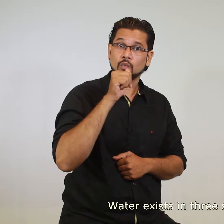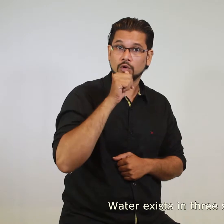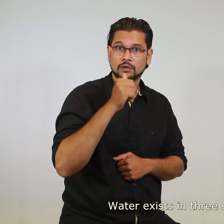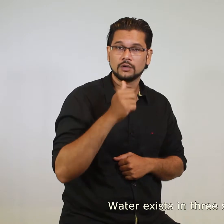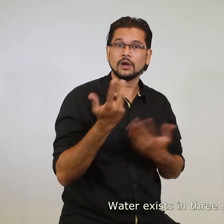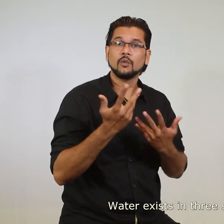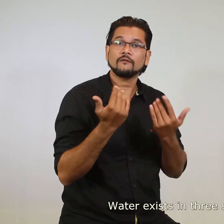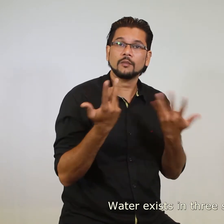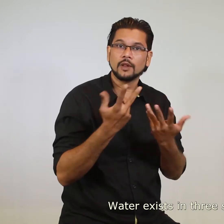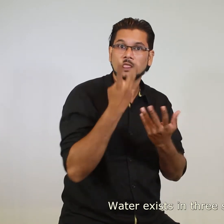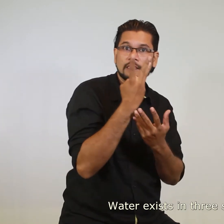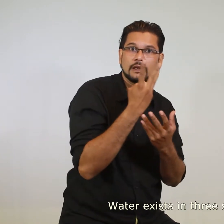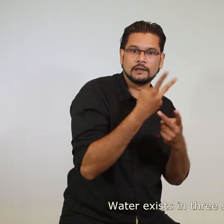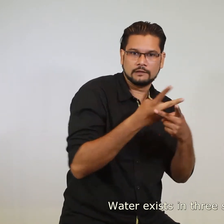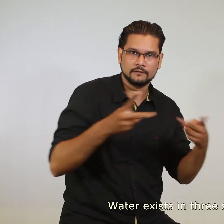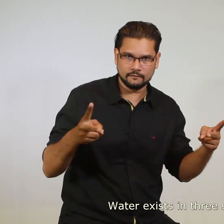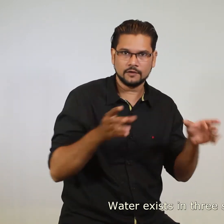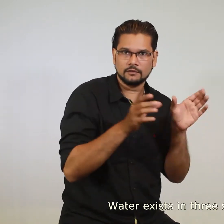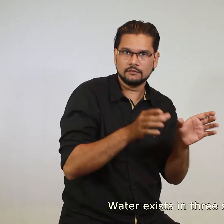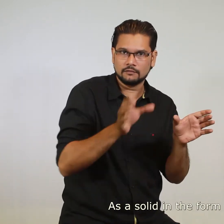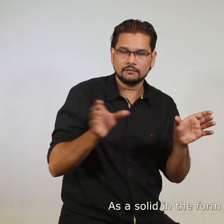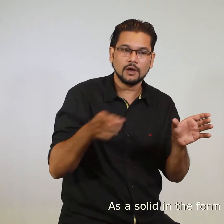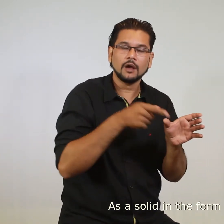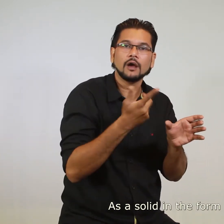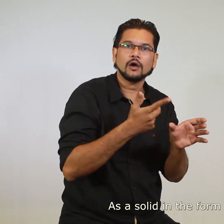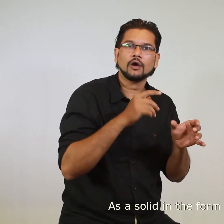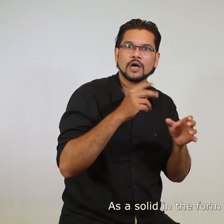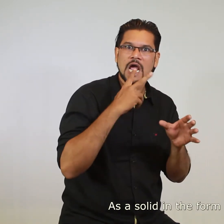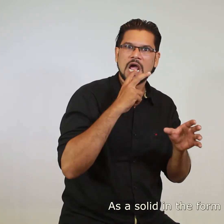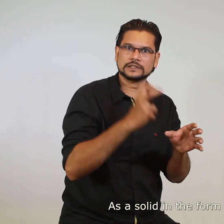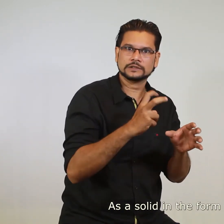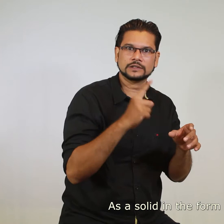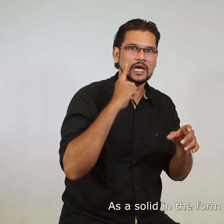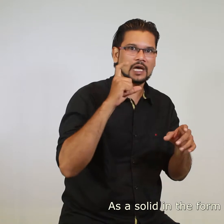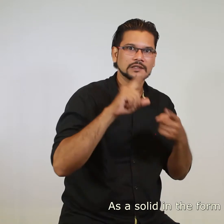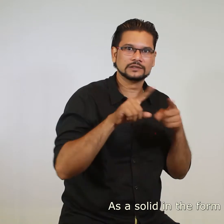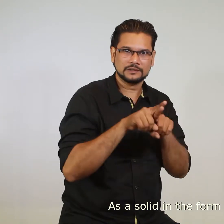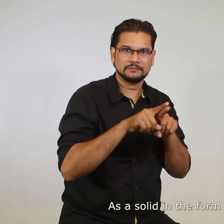Water exists in 3 states: as a solid in the form of ice,